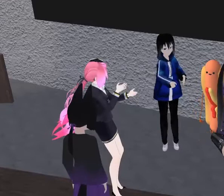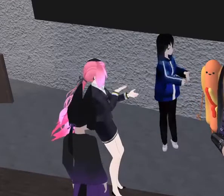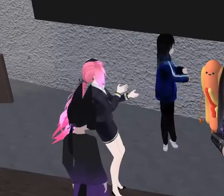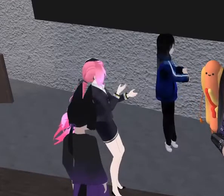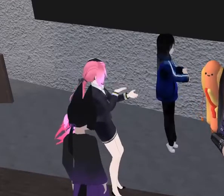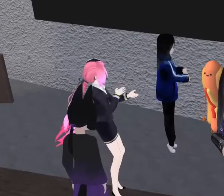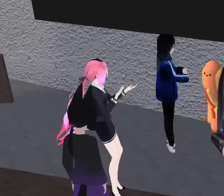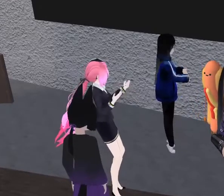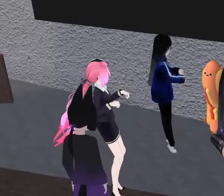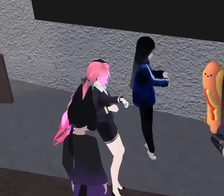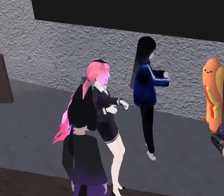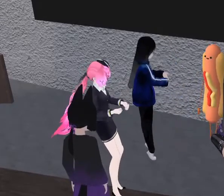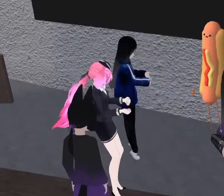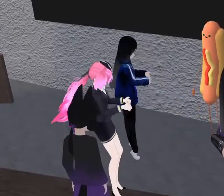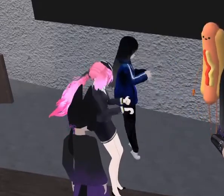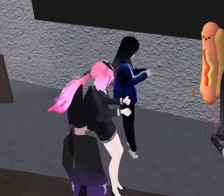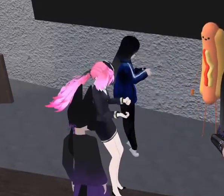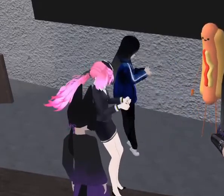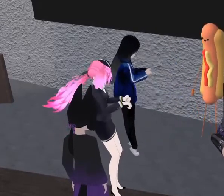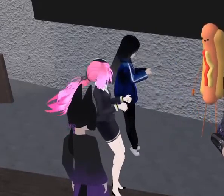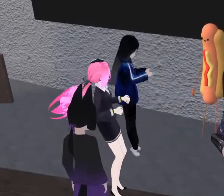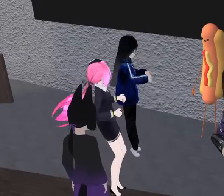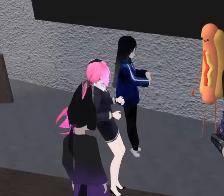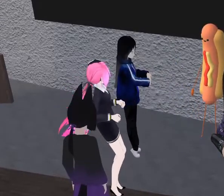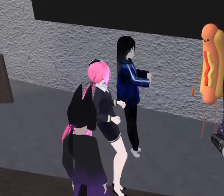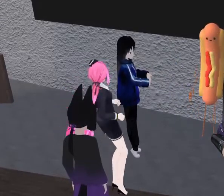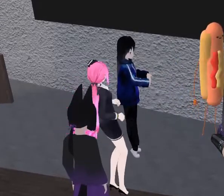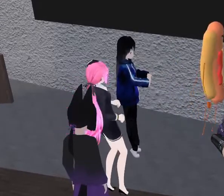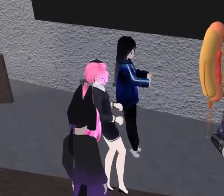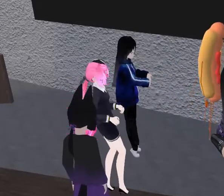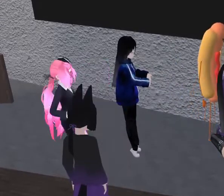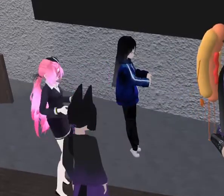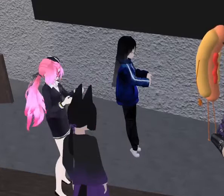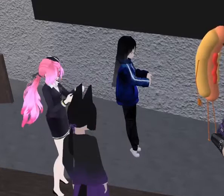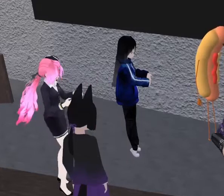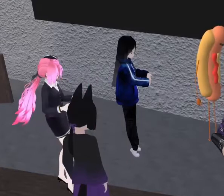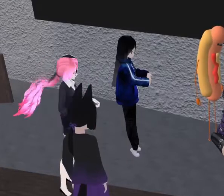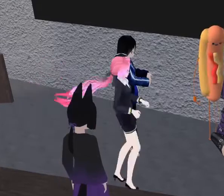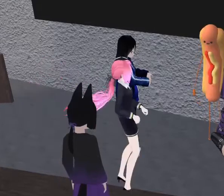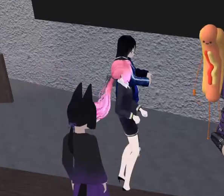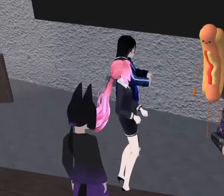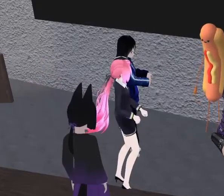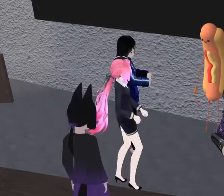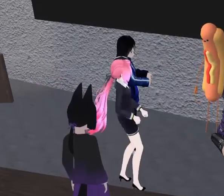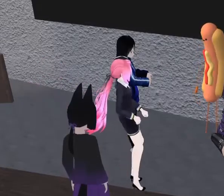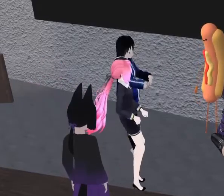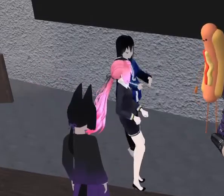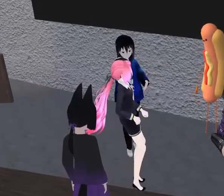Yeah. That's how I think of it. Woo! Yeah. It's all gonna be a Heck great yeah. anyway, because everyone's gonna start understanding. You gotta